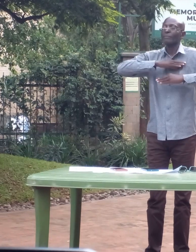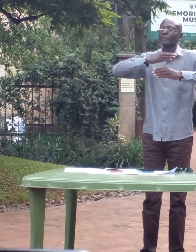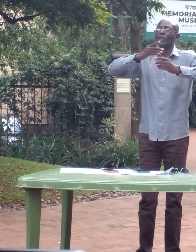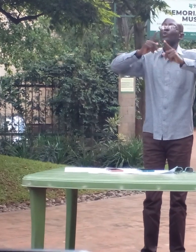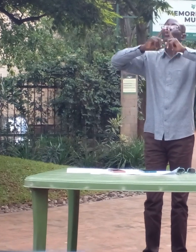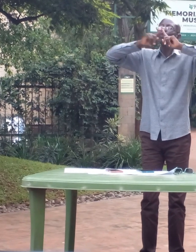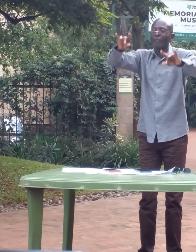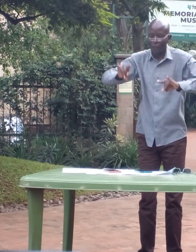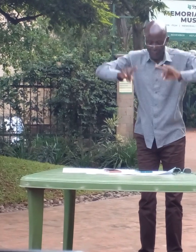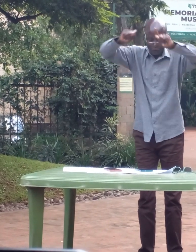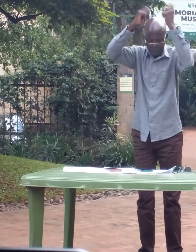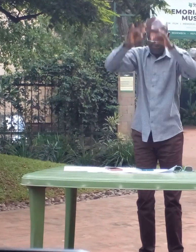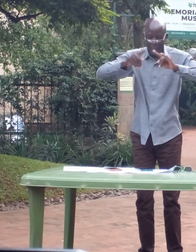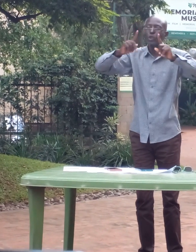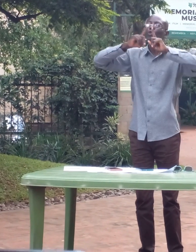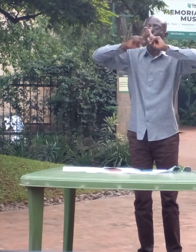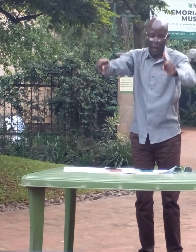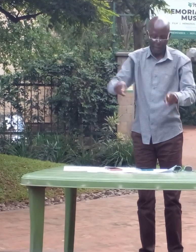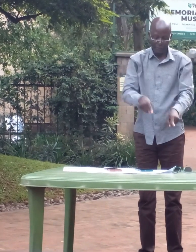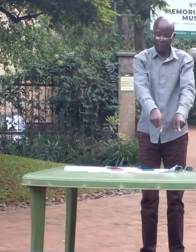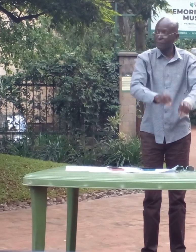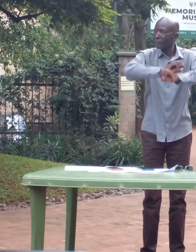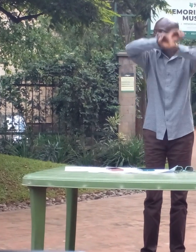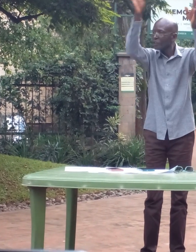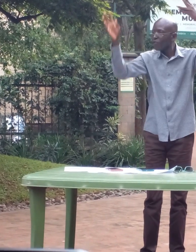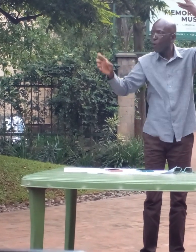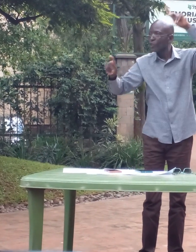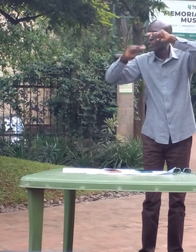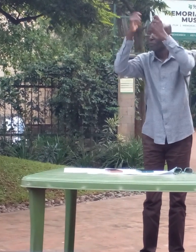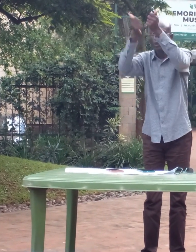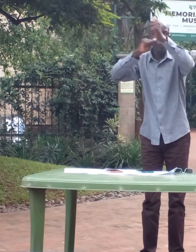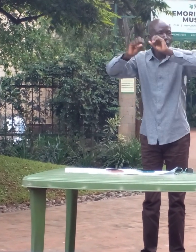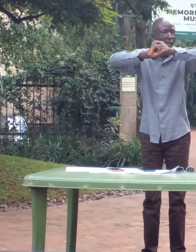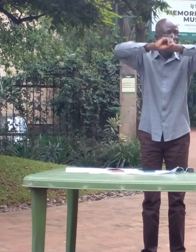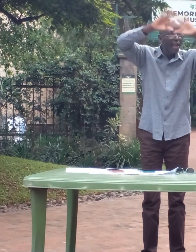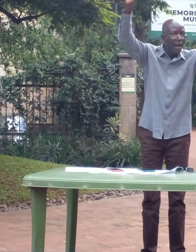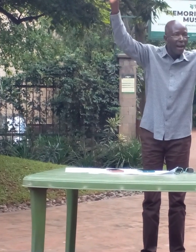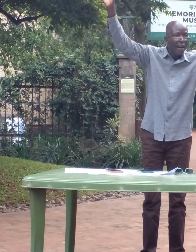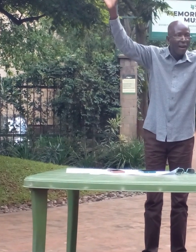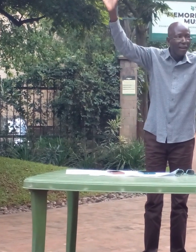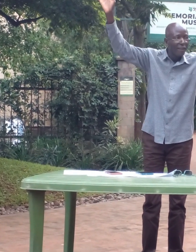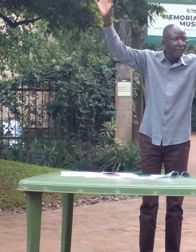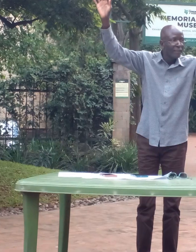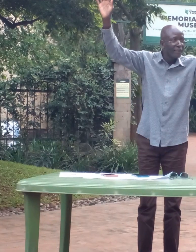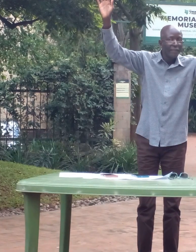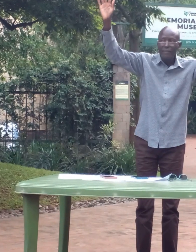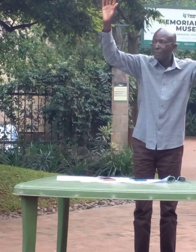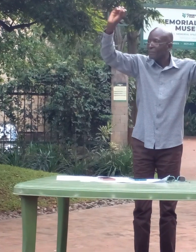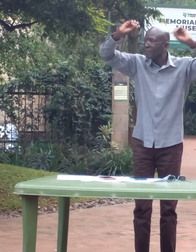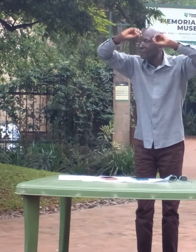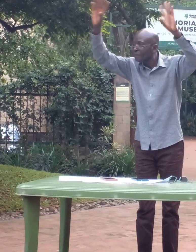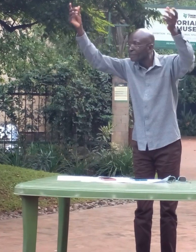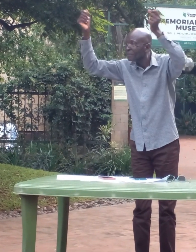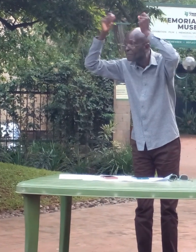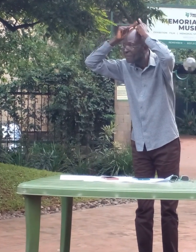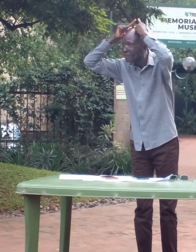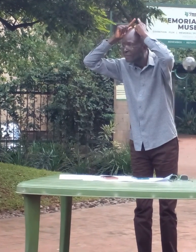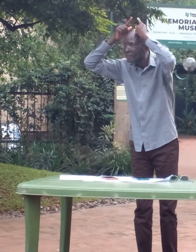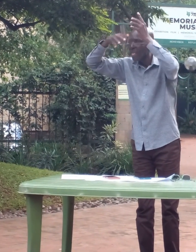for us, the exposure is mid-size. So I hope for the team sports is